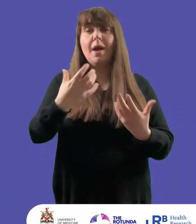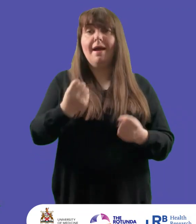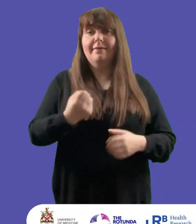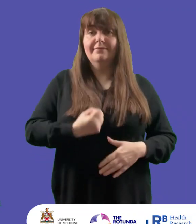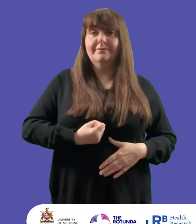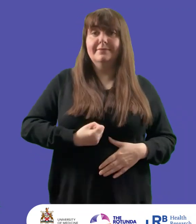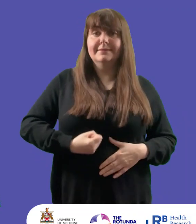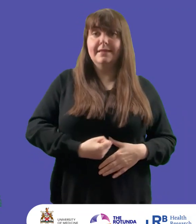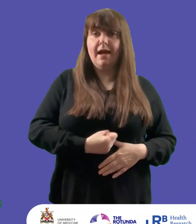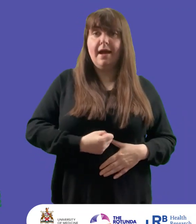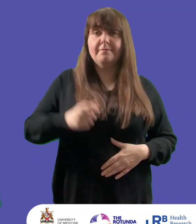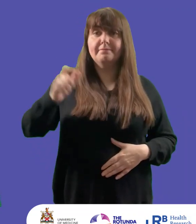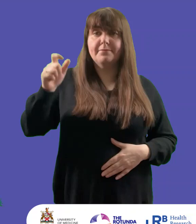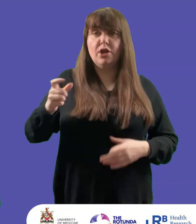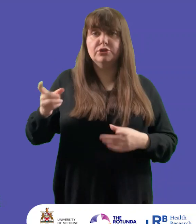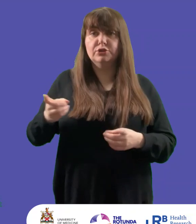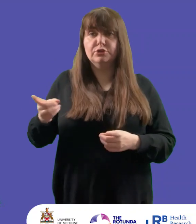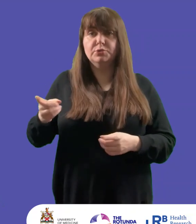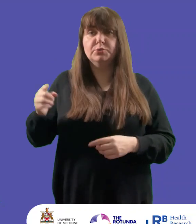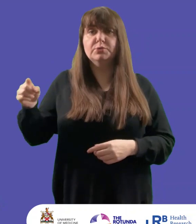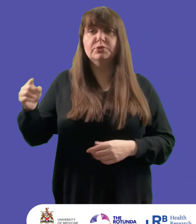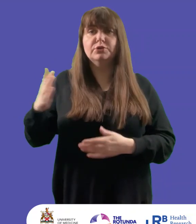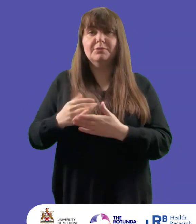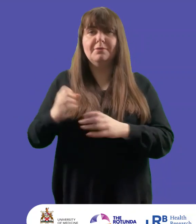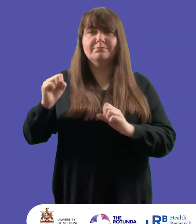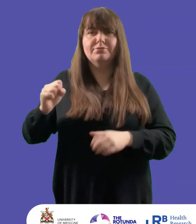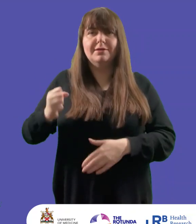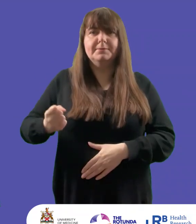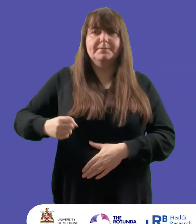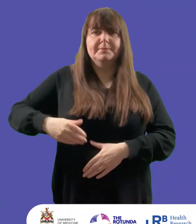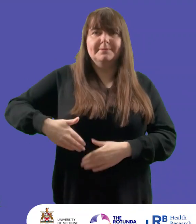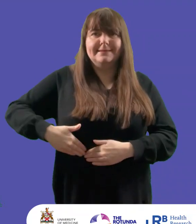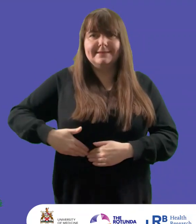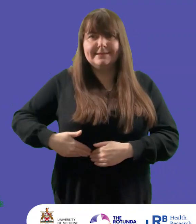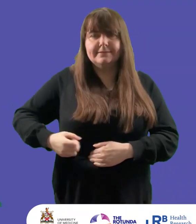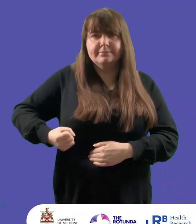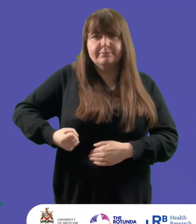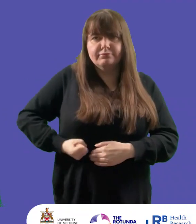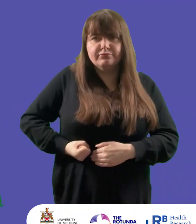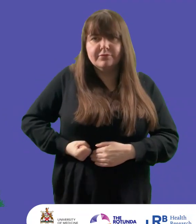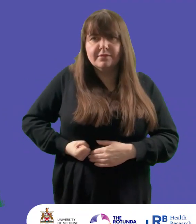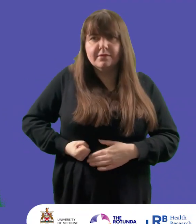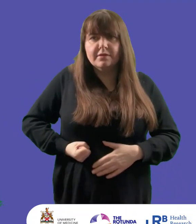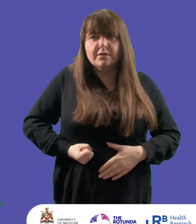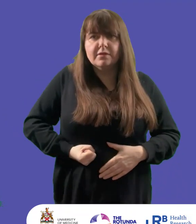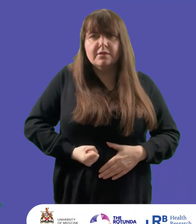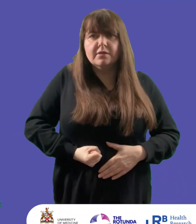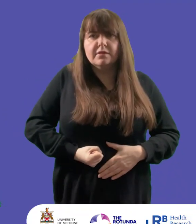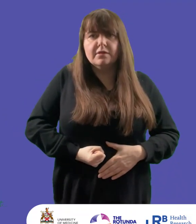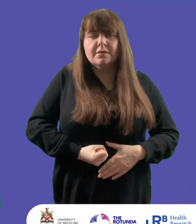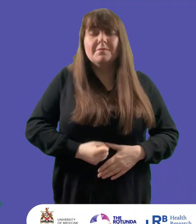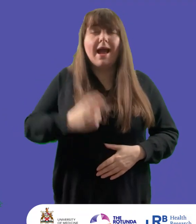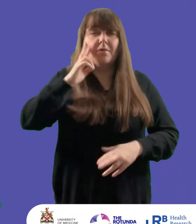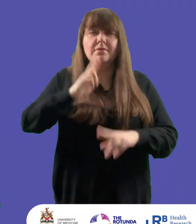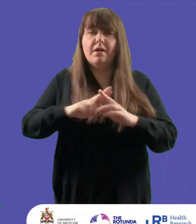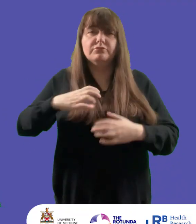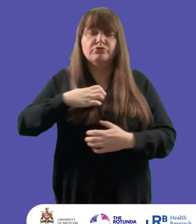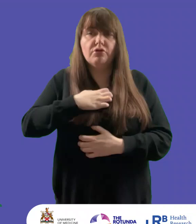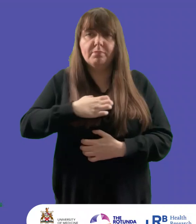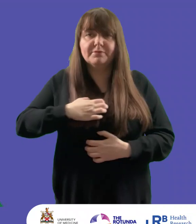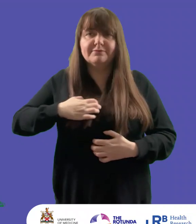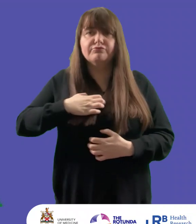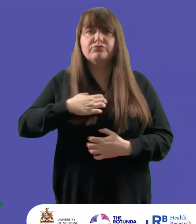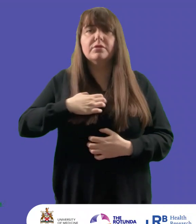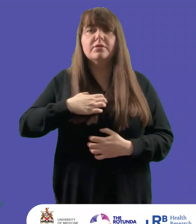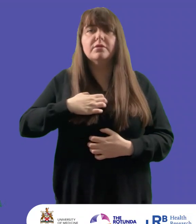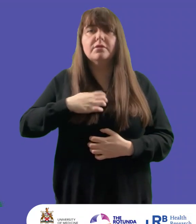So while you're having your anatomy scan, the person doing it will need to put some pressure onto your tummy with the ultrasound probe This can be